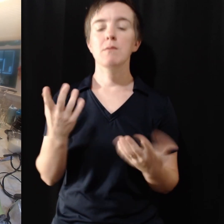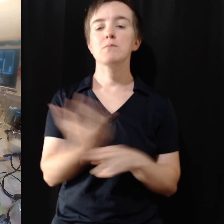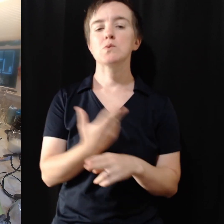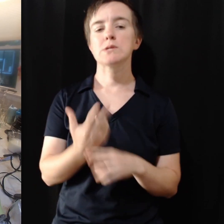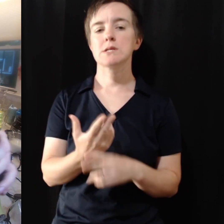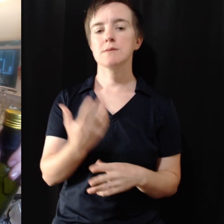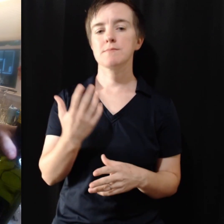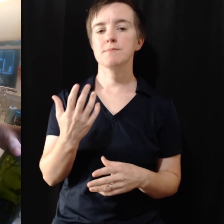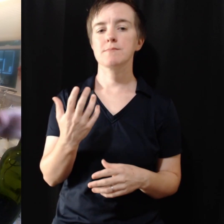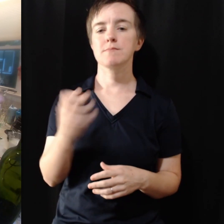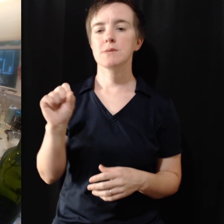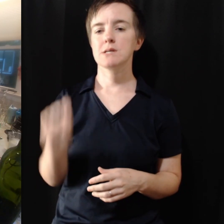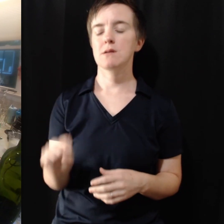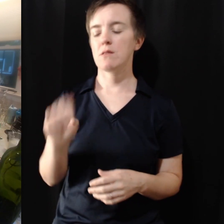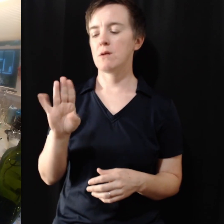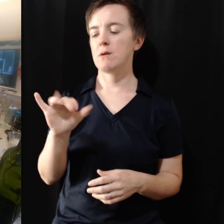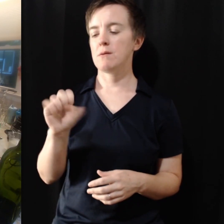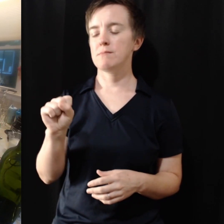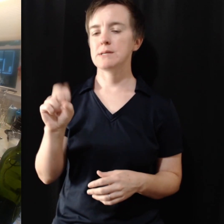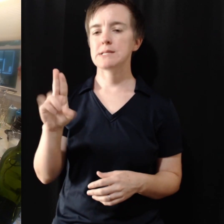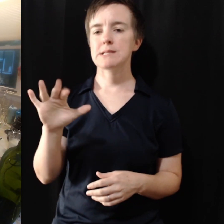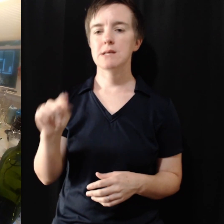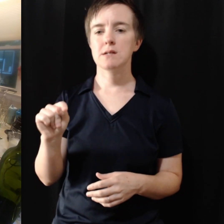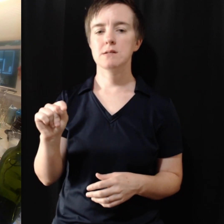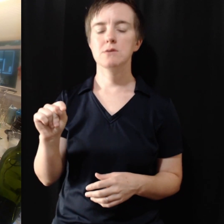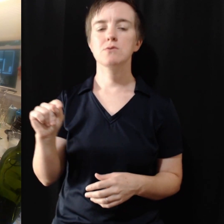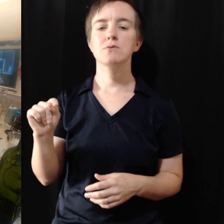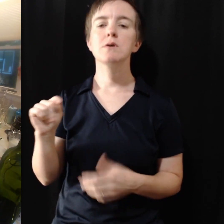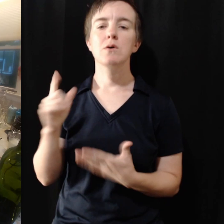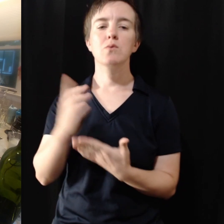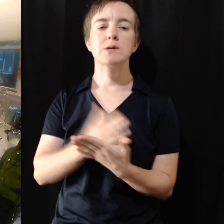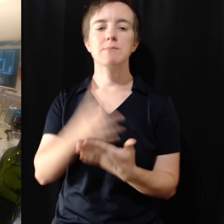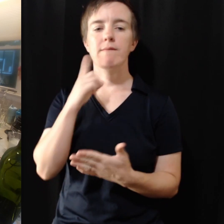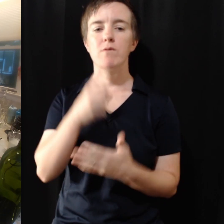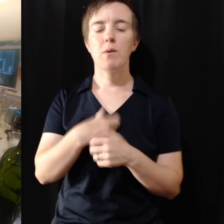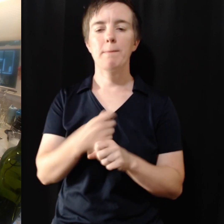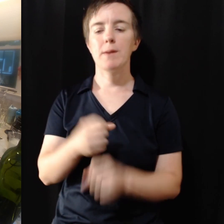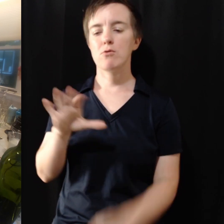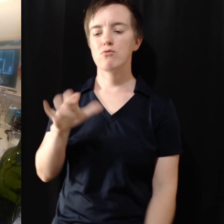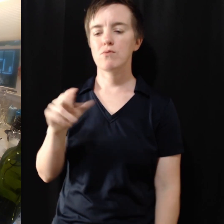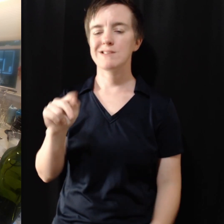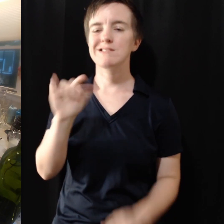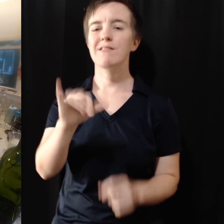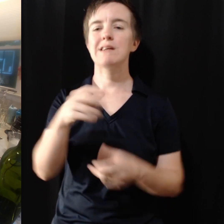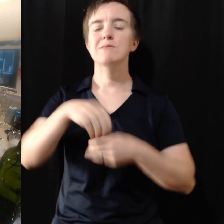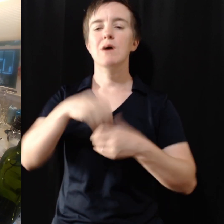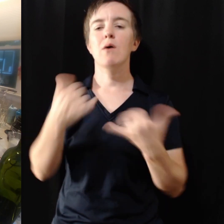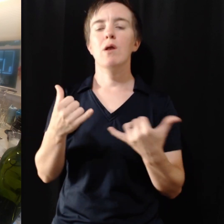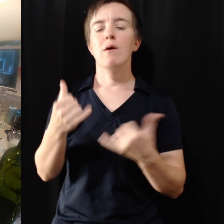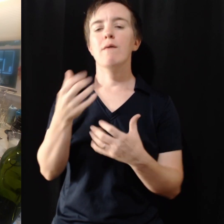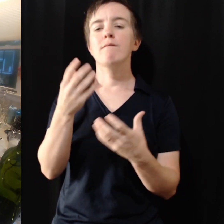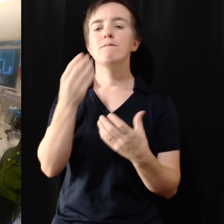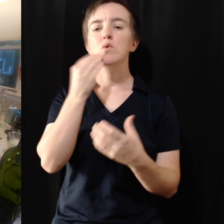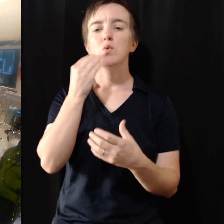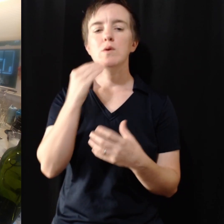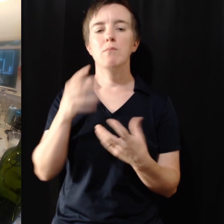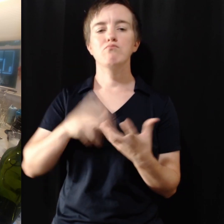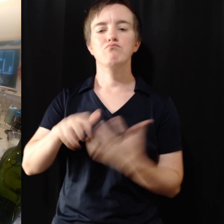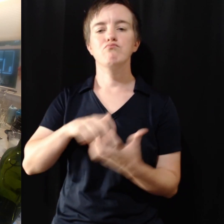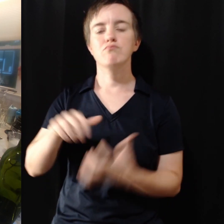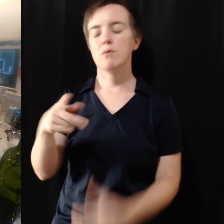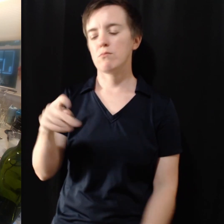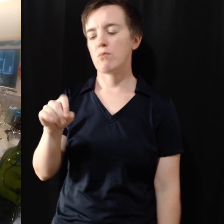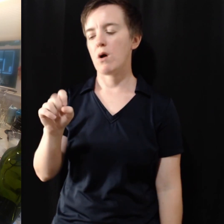we're using Southern biscuit recipe to make the crust. This I'm having in a food processor container. I'm gonna do that in just a